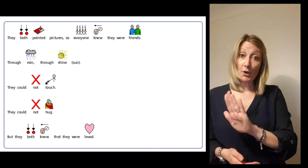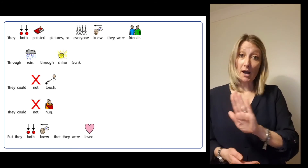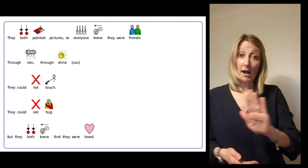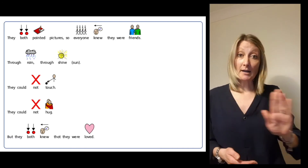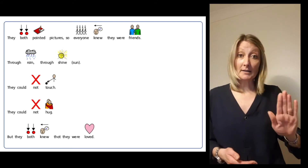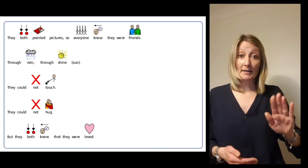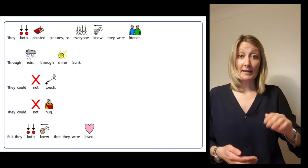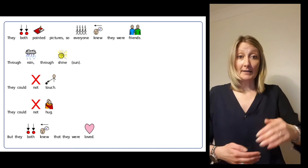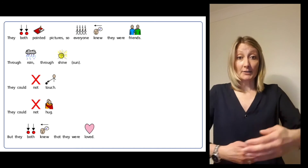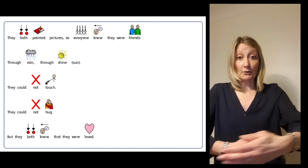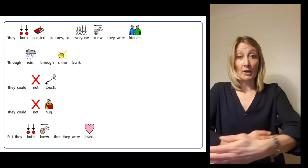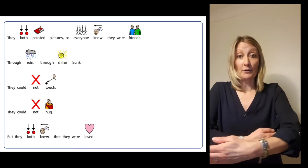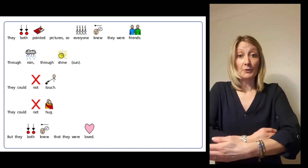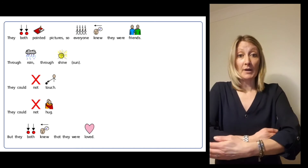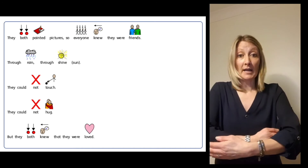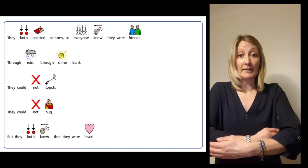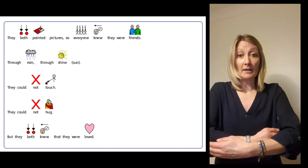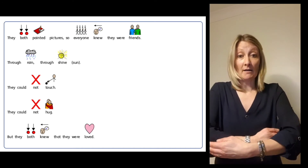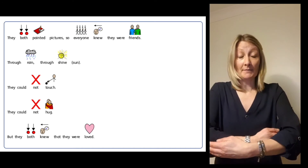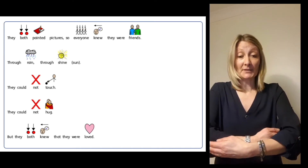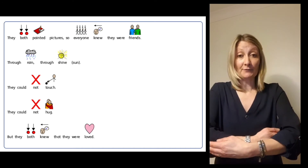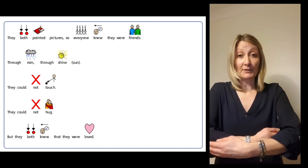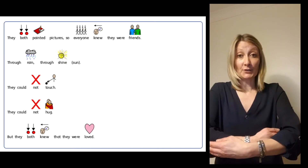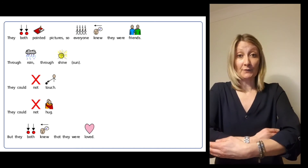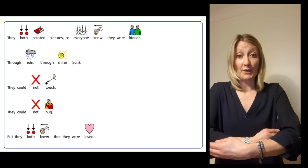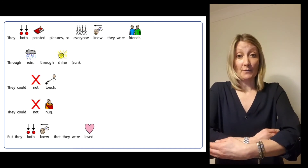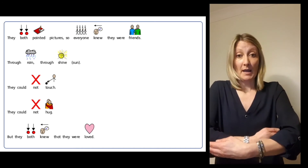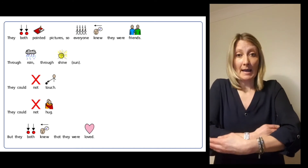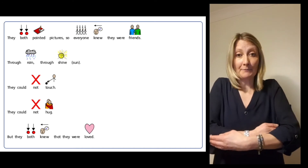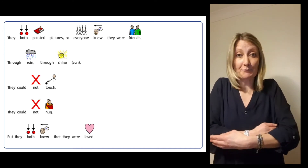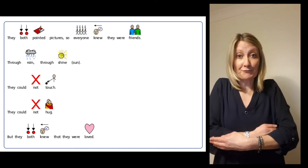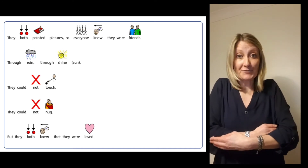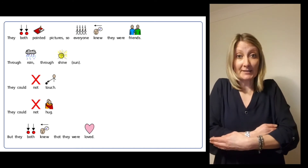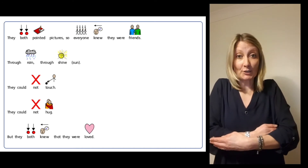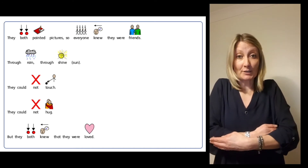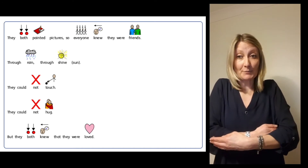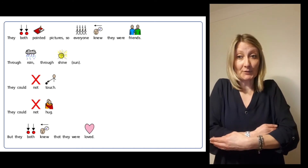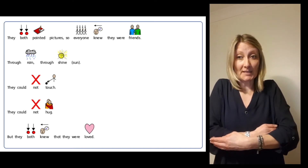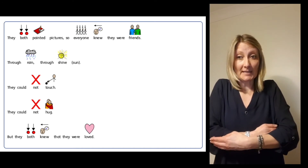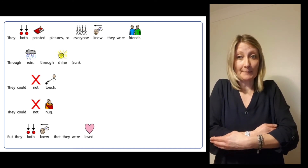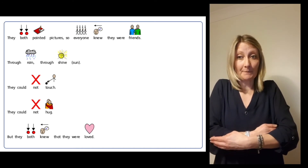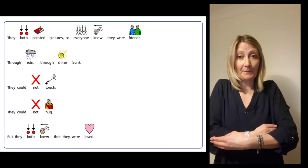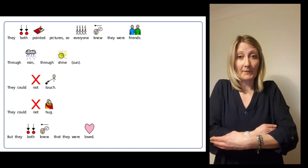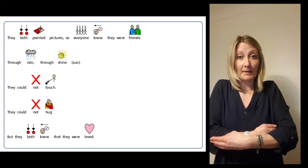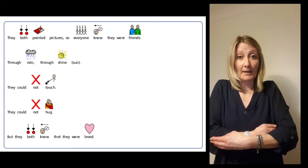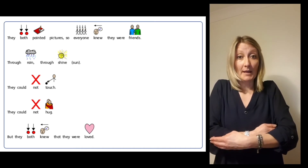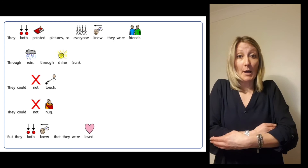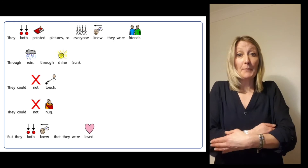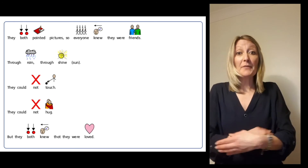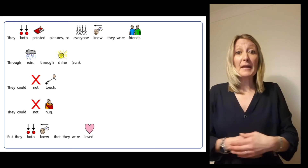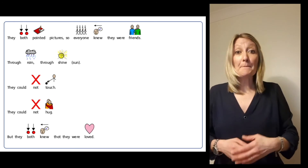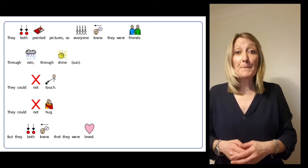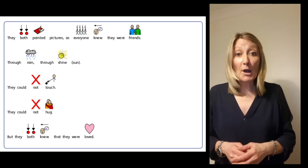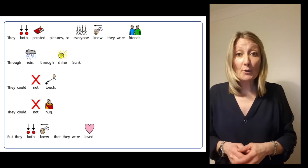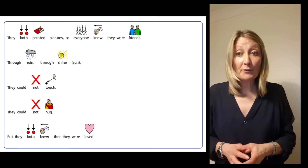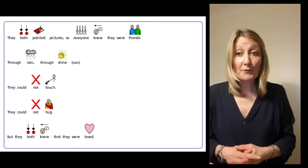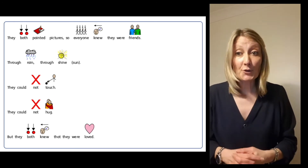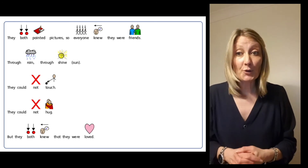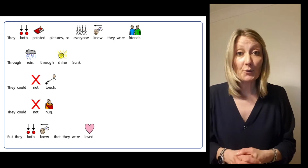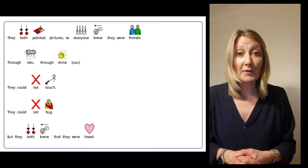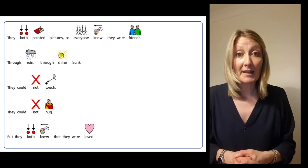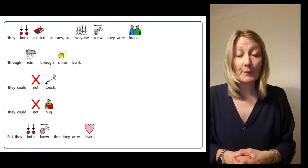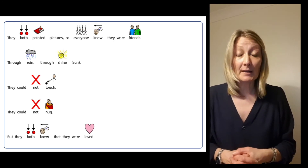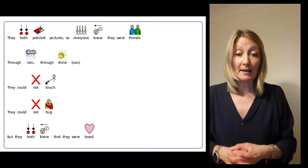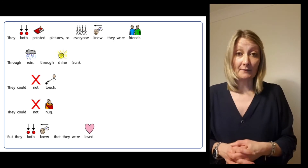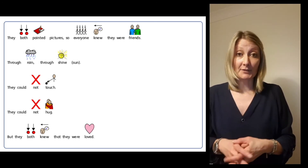not hug. So curl your arms in front of you and bring to the body. But they both